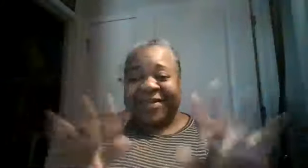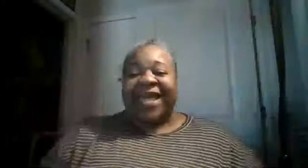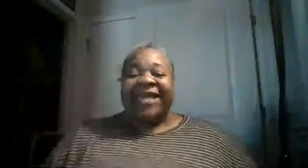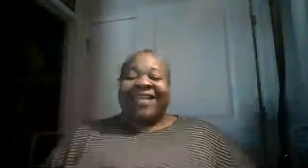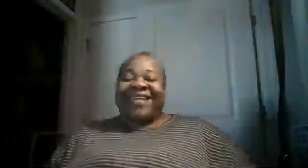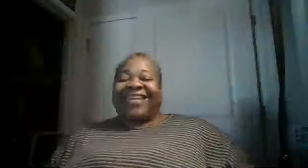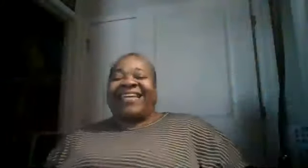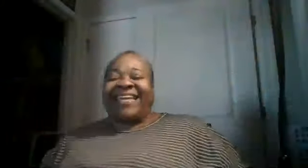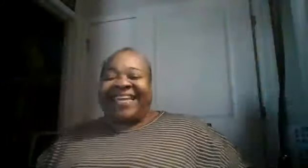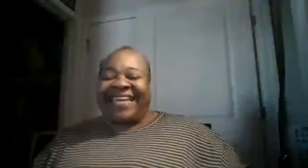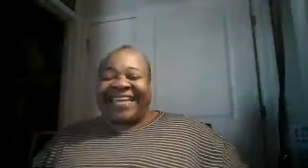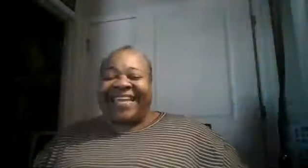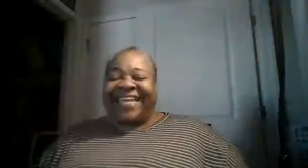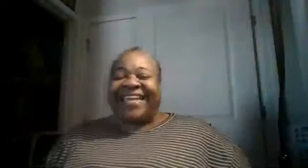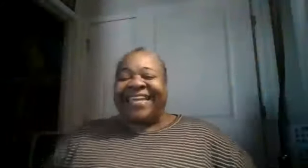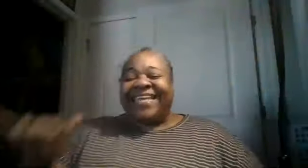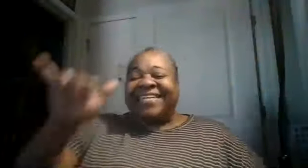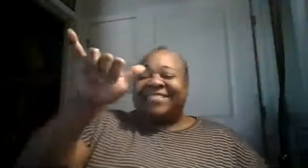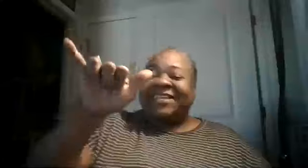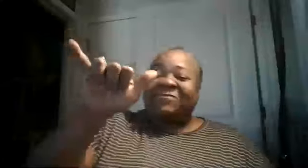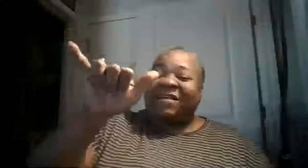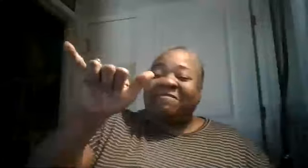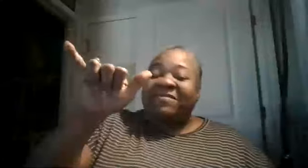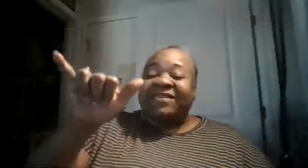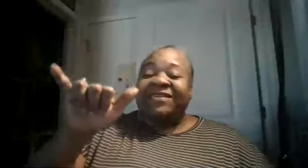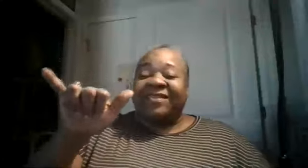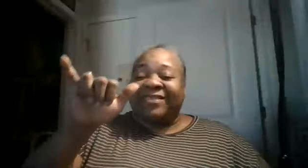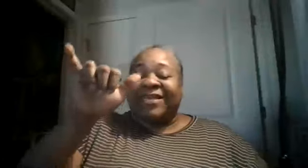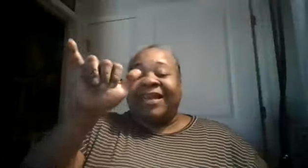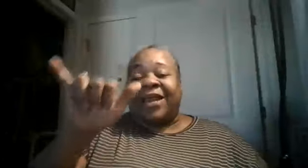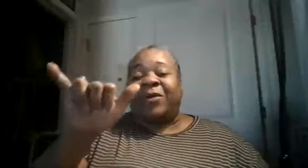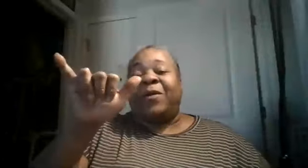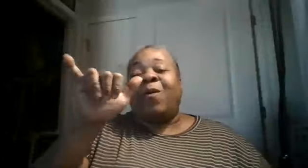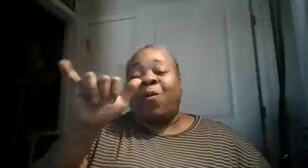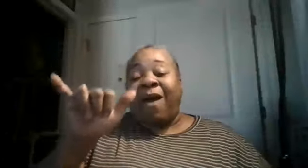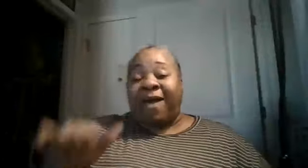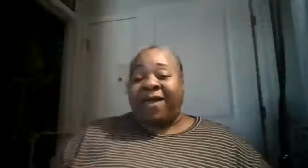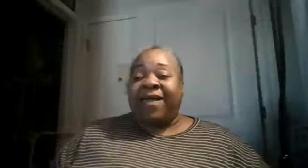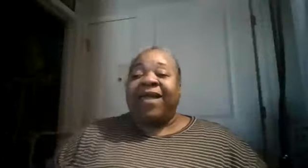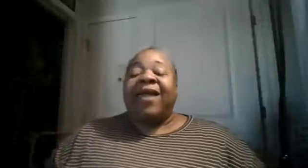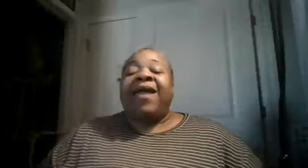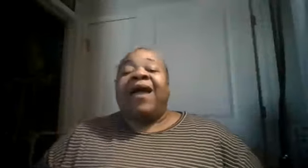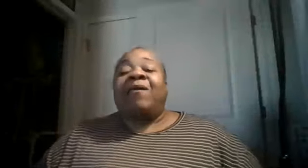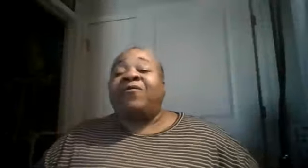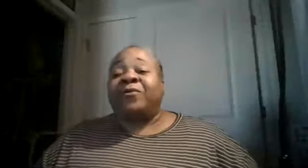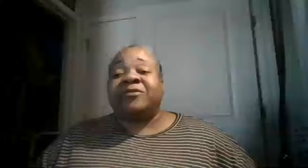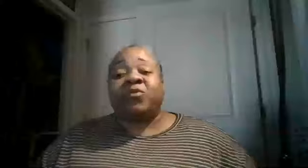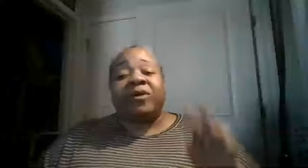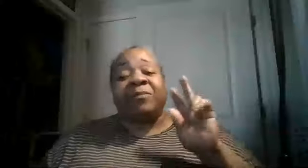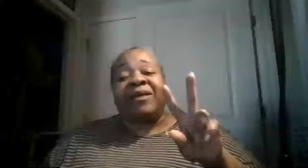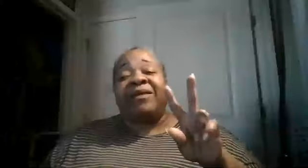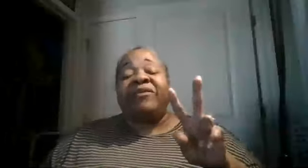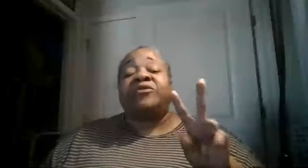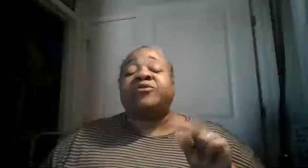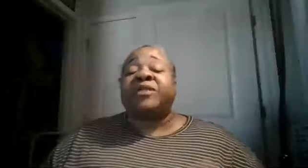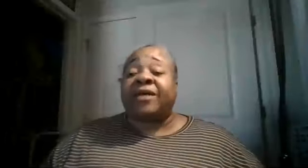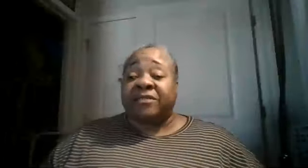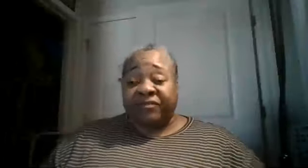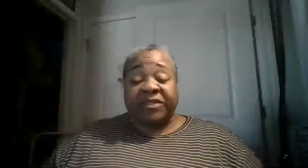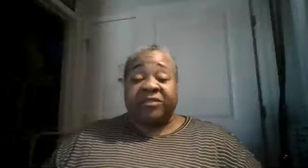Okay? So there we are with the letter Y. Our first word, I'm going to give you two signs for this